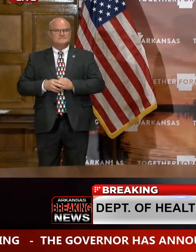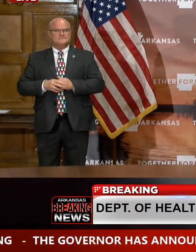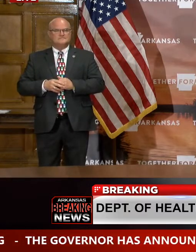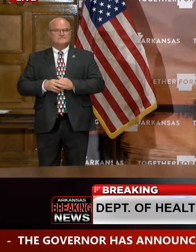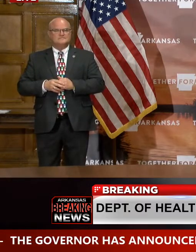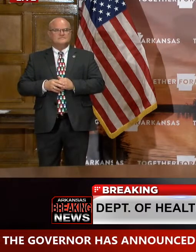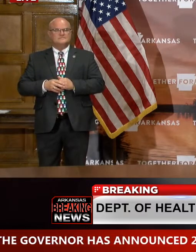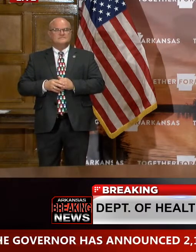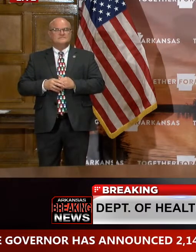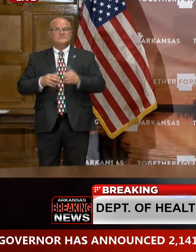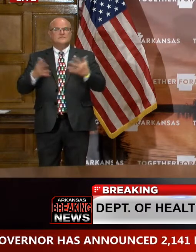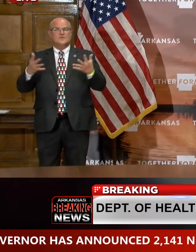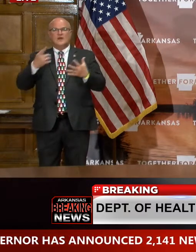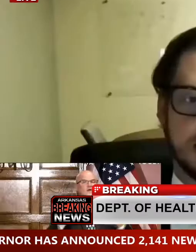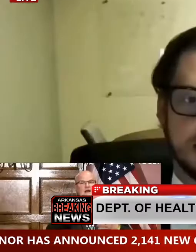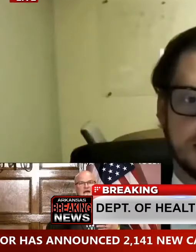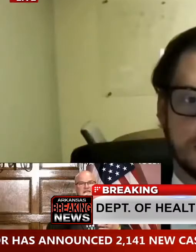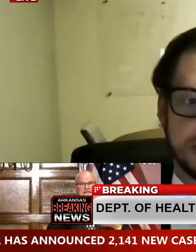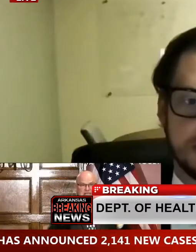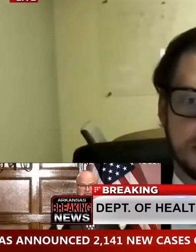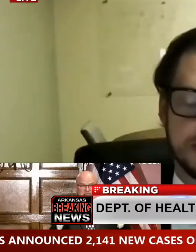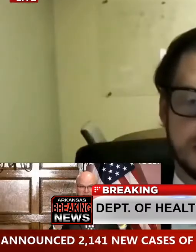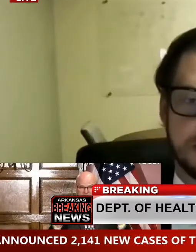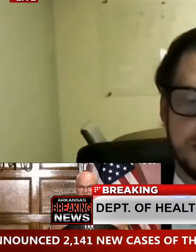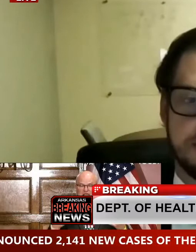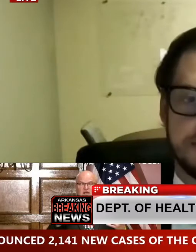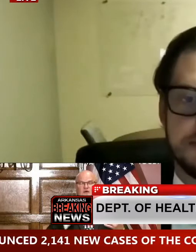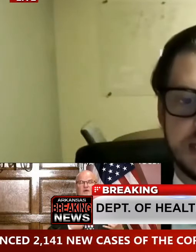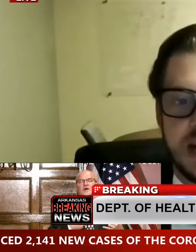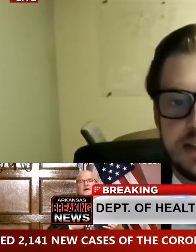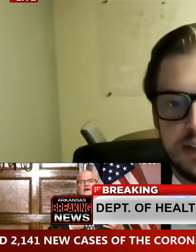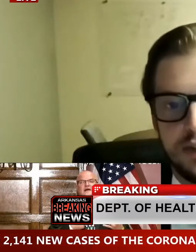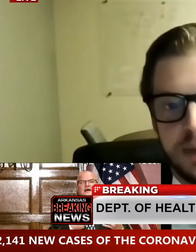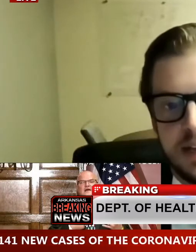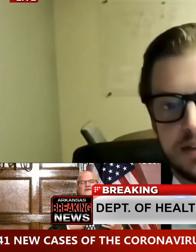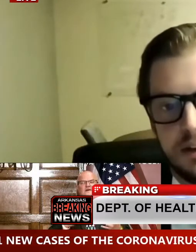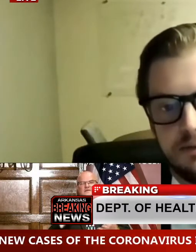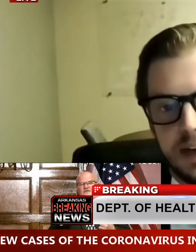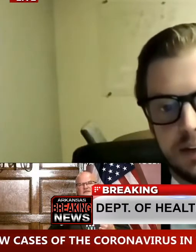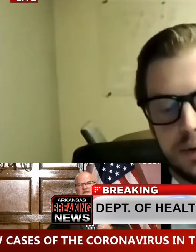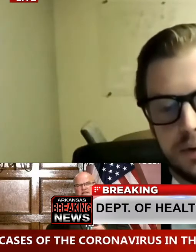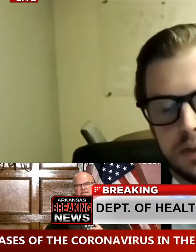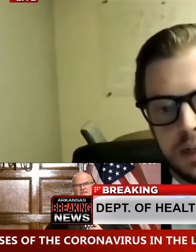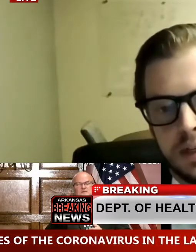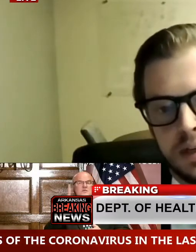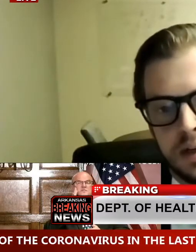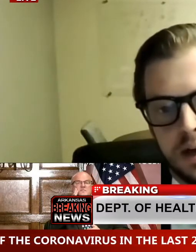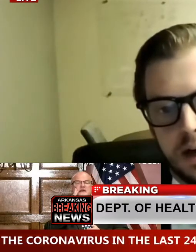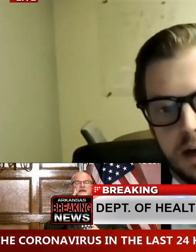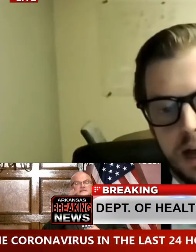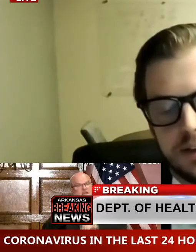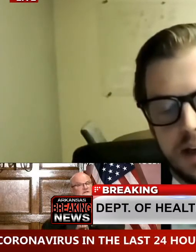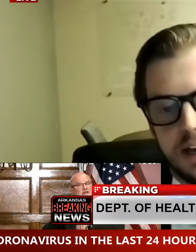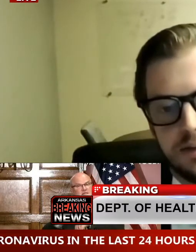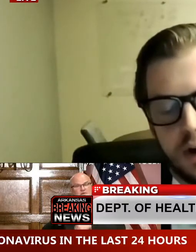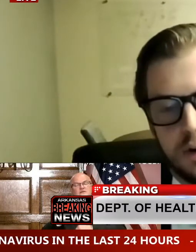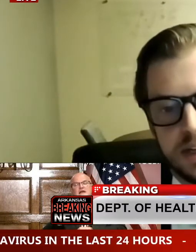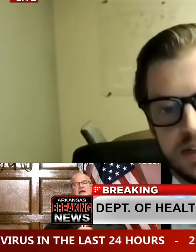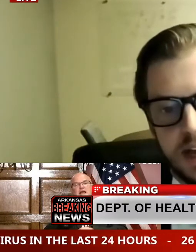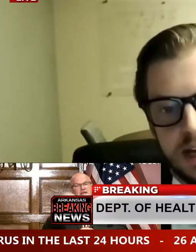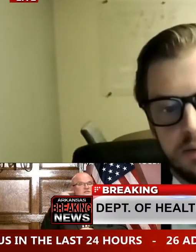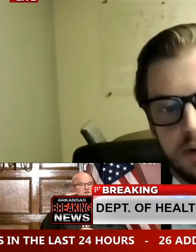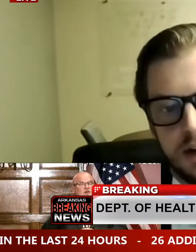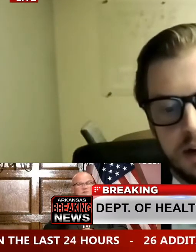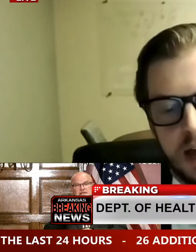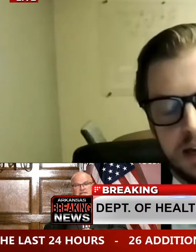sir. So what I would say is today in Northeast Arkansas, there's about 15 ICU beds available. As you've heard